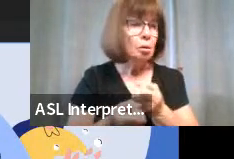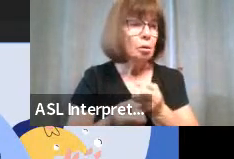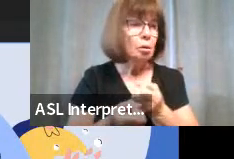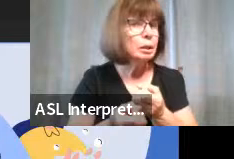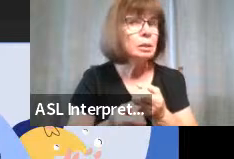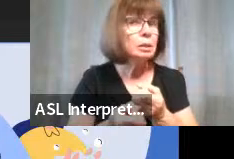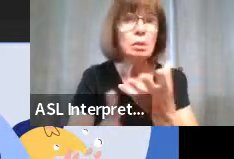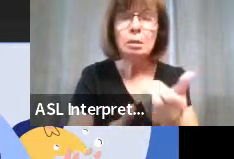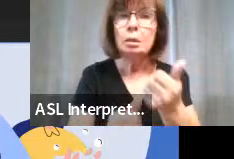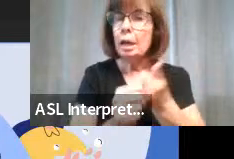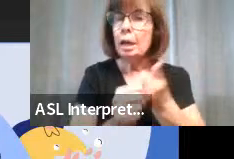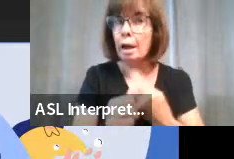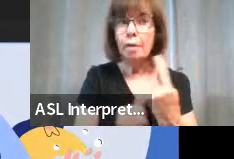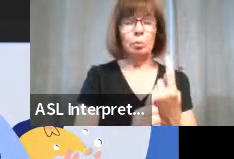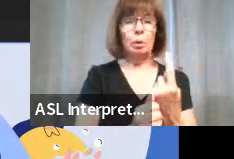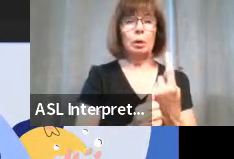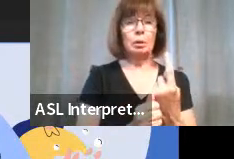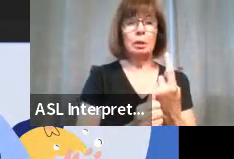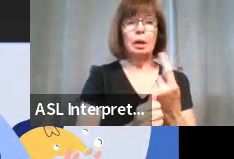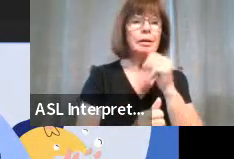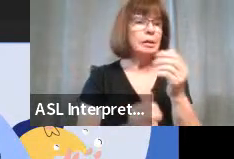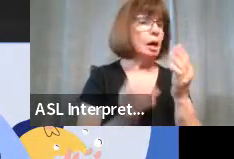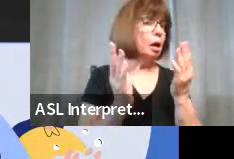not wanting to expect another